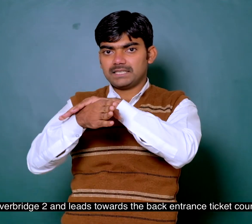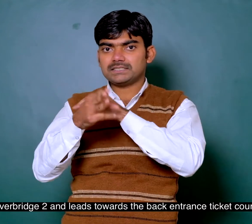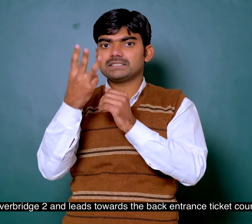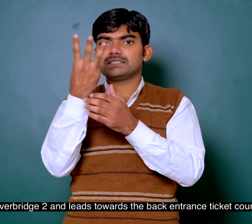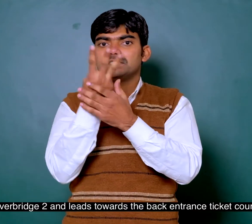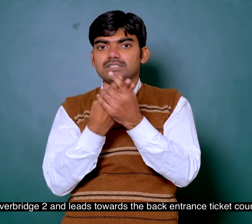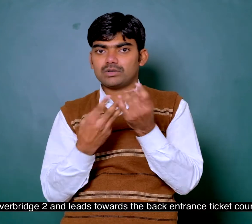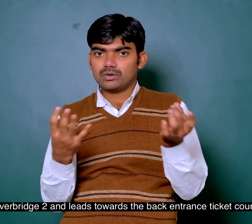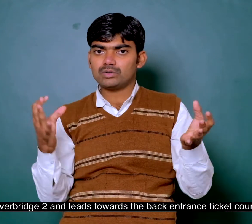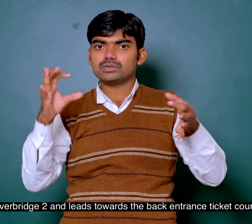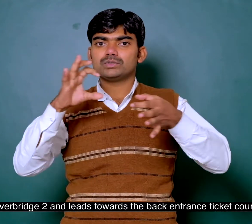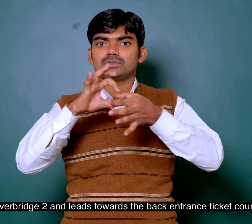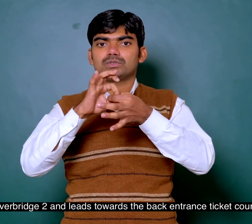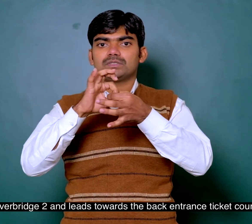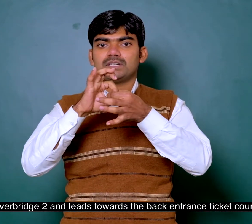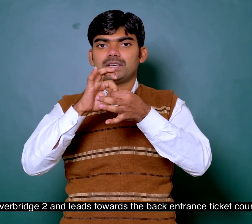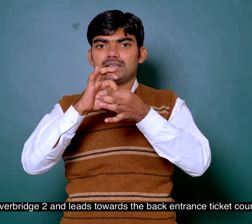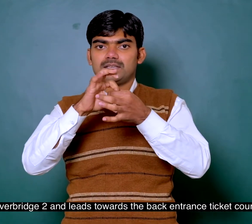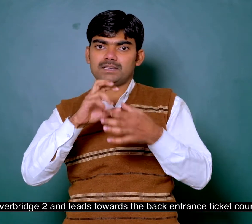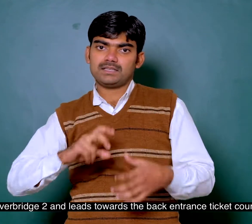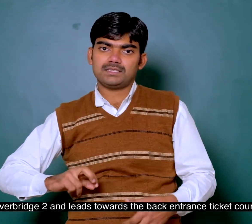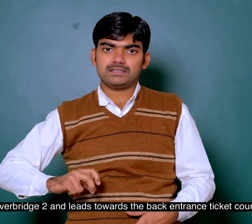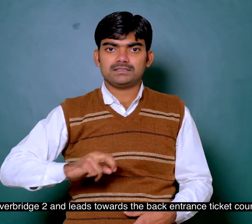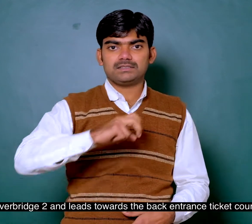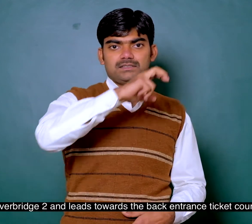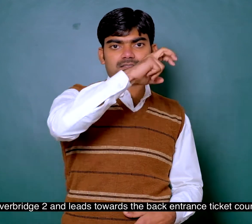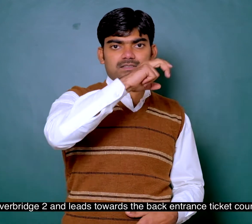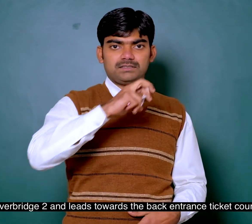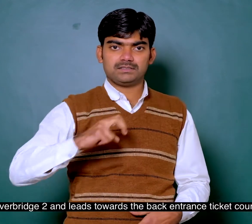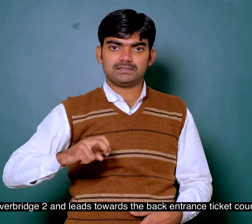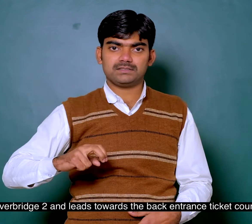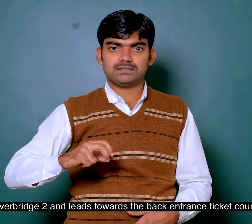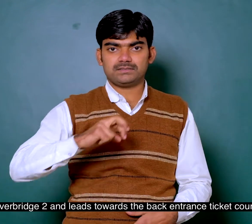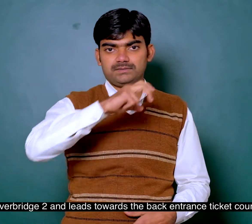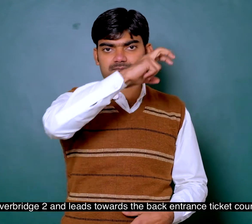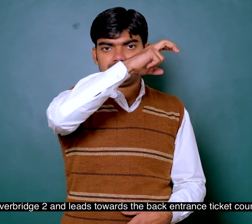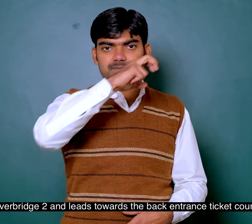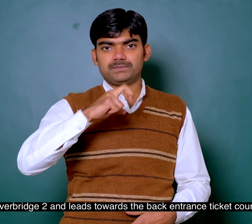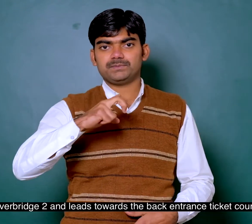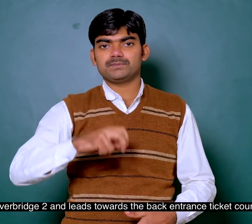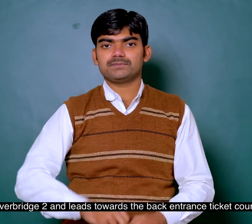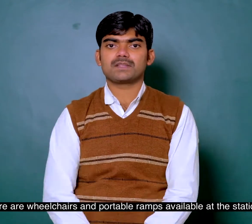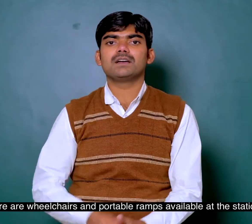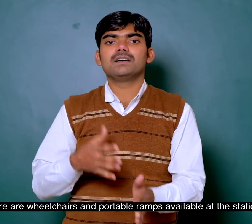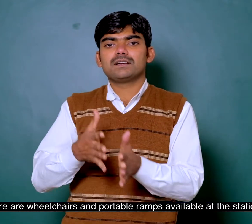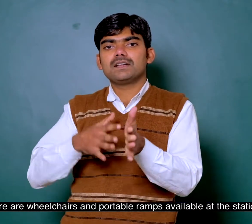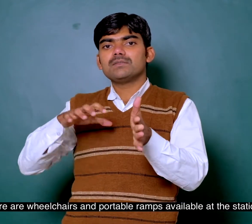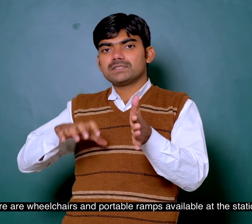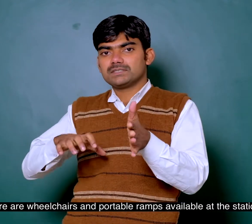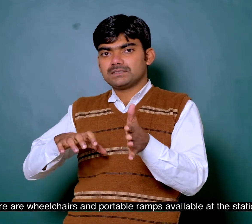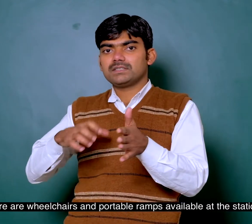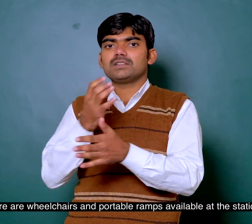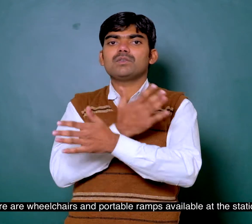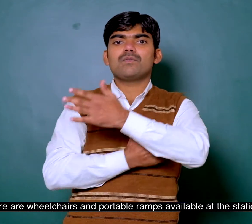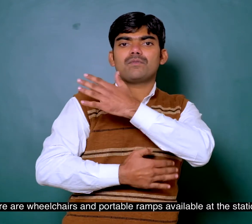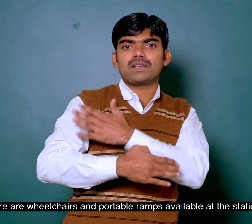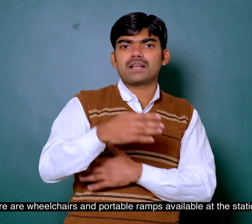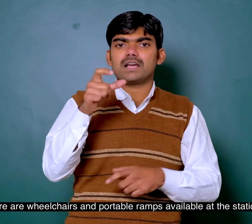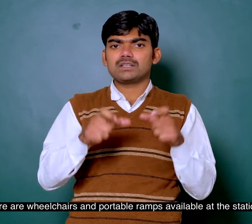2 and leads towards the back entrance ticket counter. There are wheelchairs and